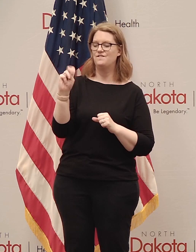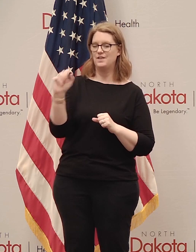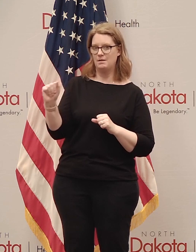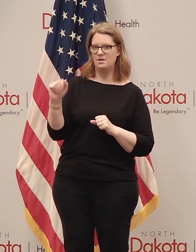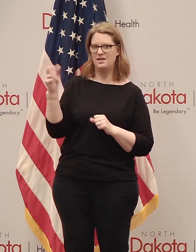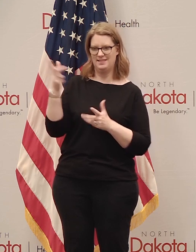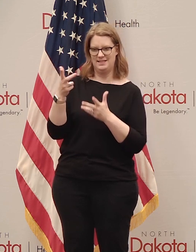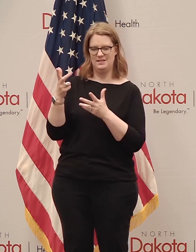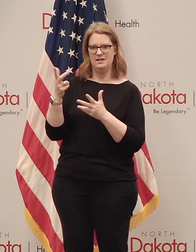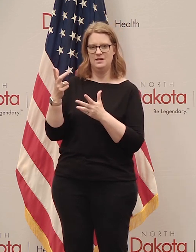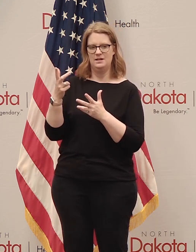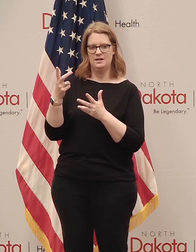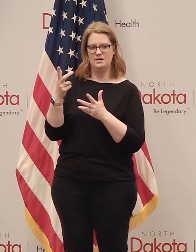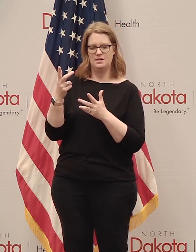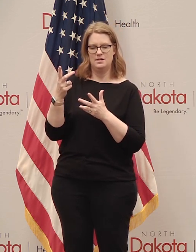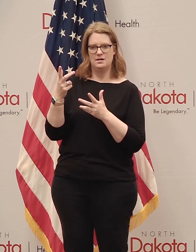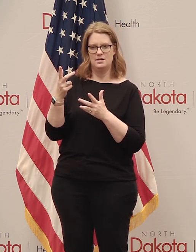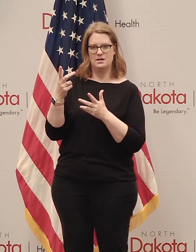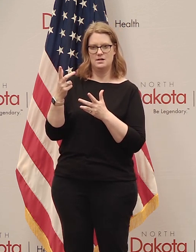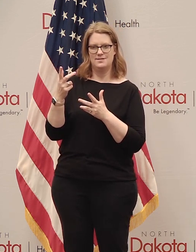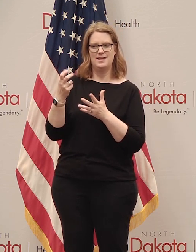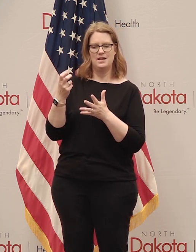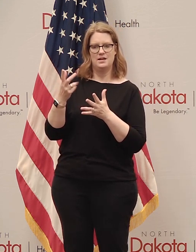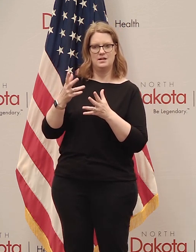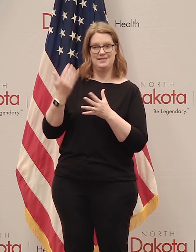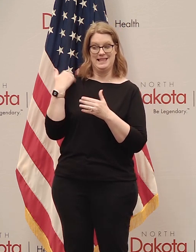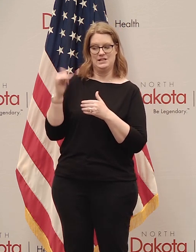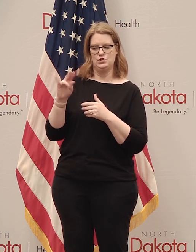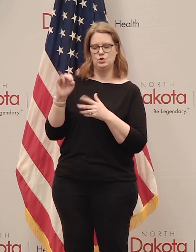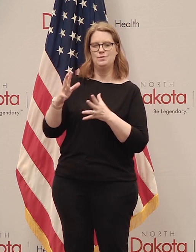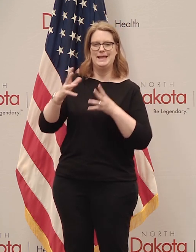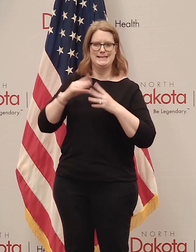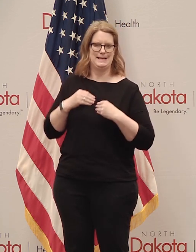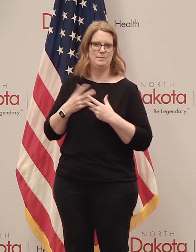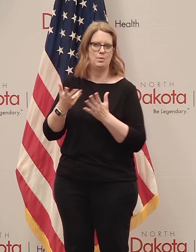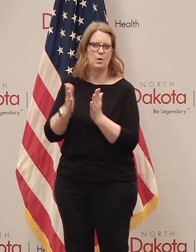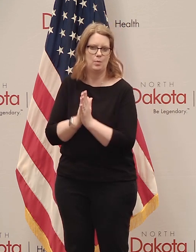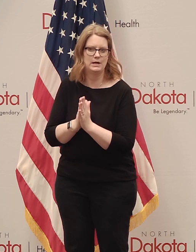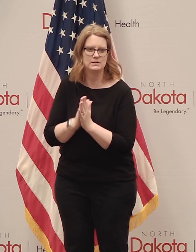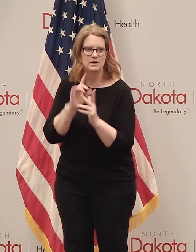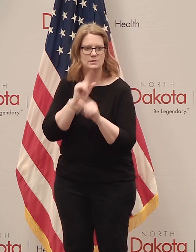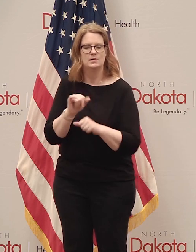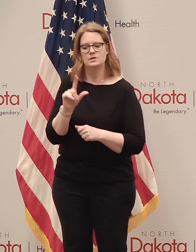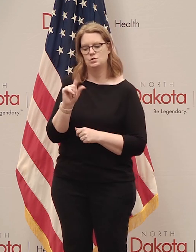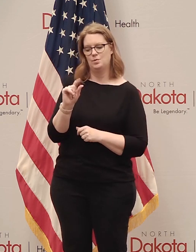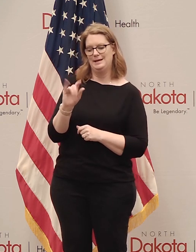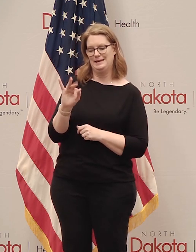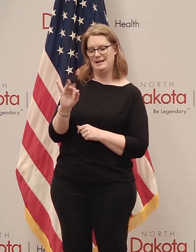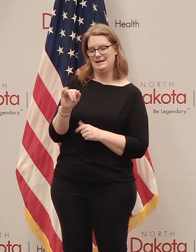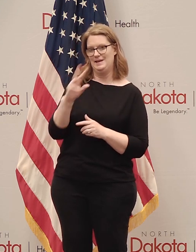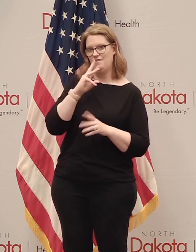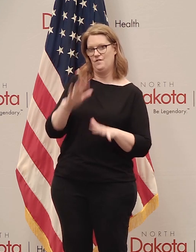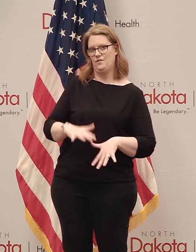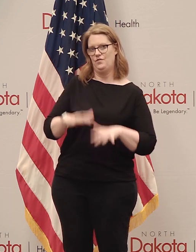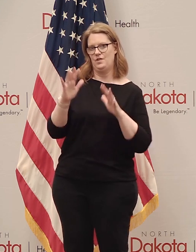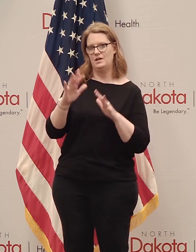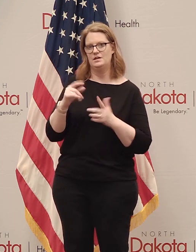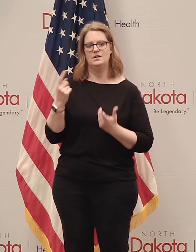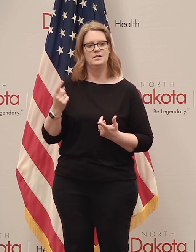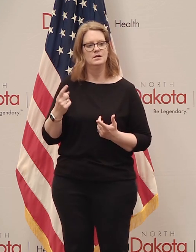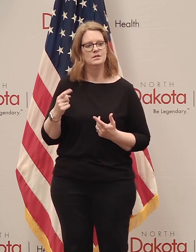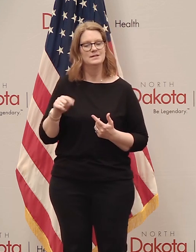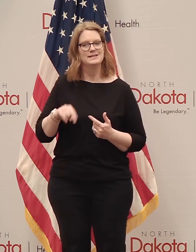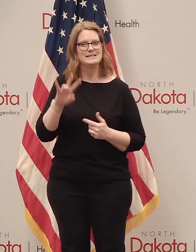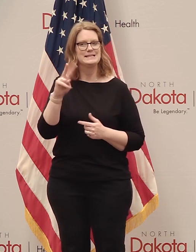presidential disaster declaration last June in response to 2019 flooding in 19 North Dakota counties. So this